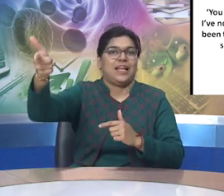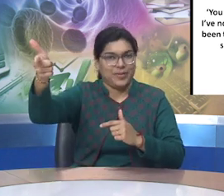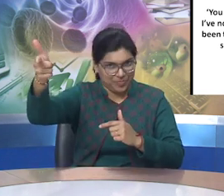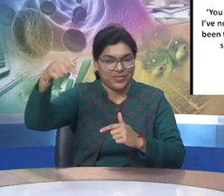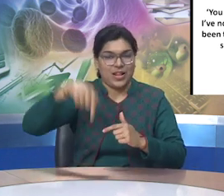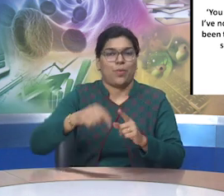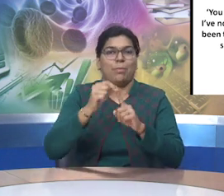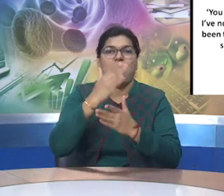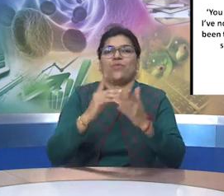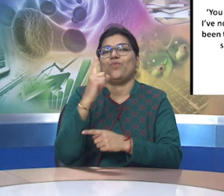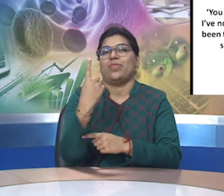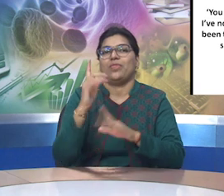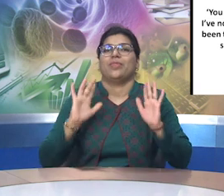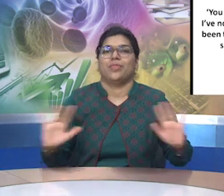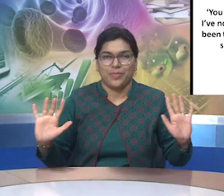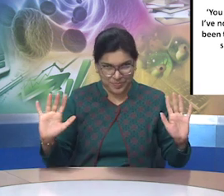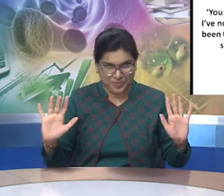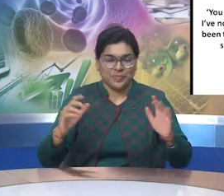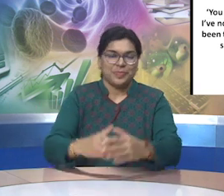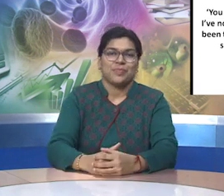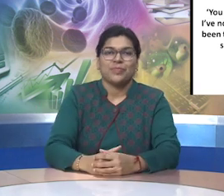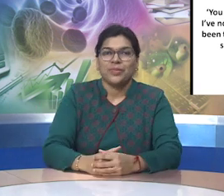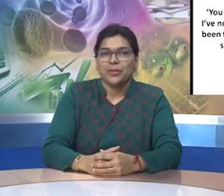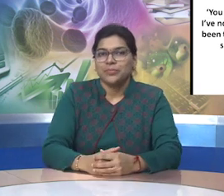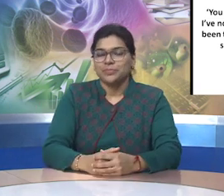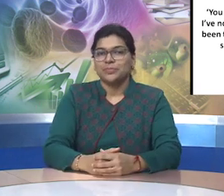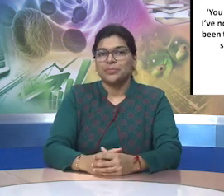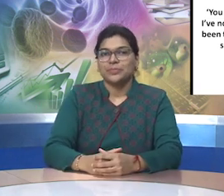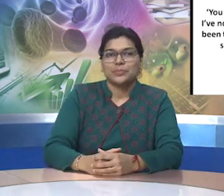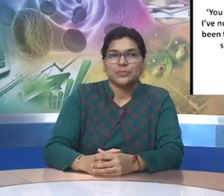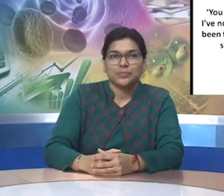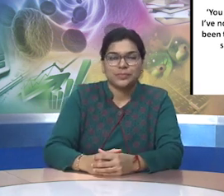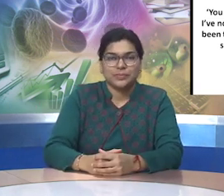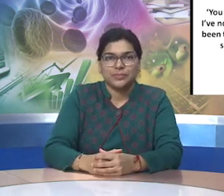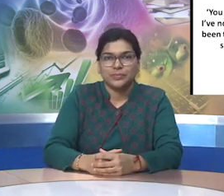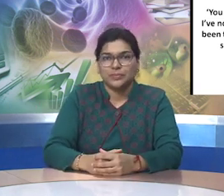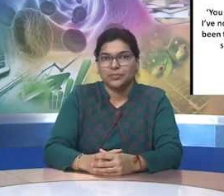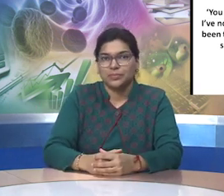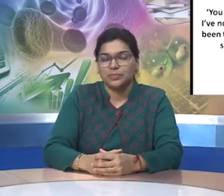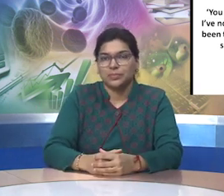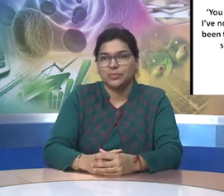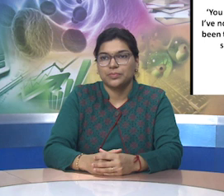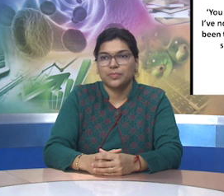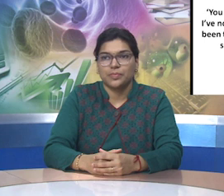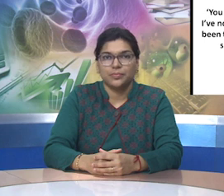hasn't finished yet. It is the part one. And later on in part two, we will read late